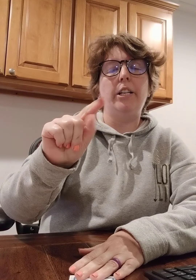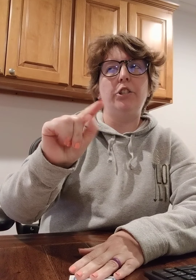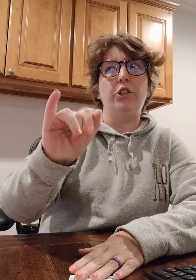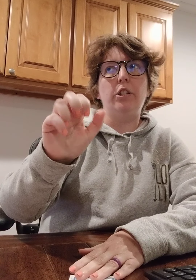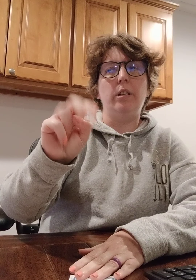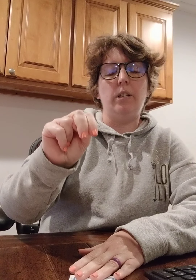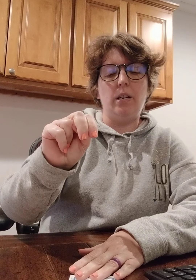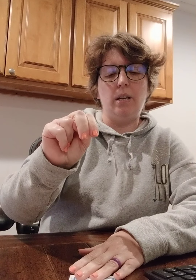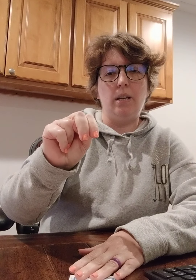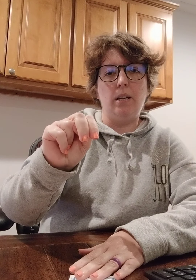Equation.